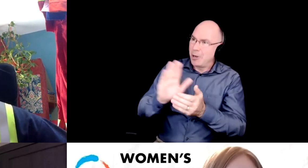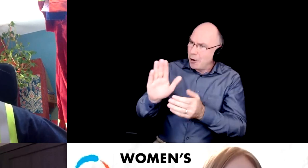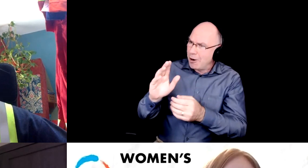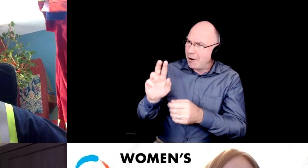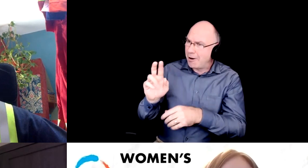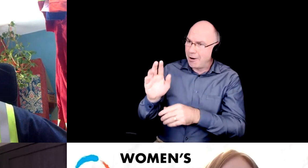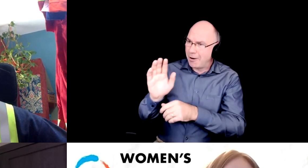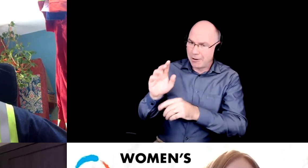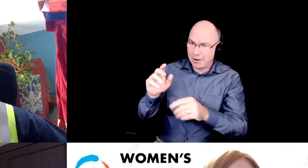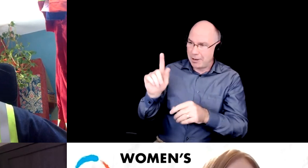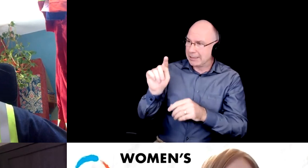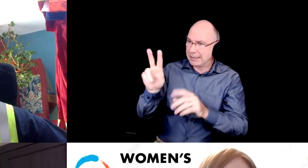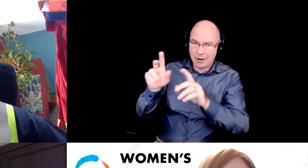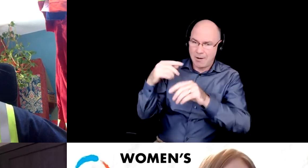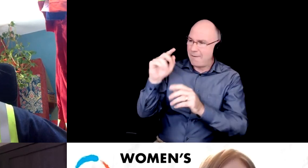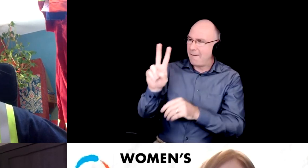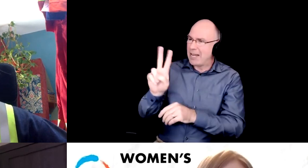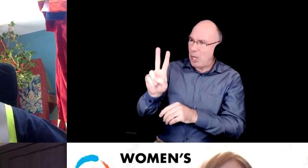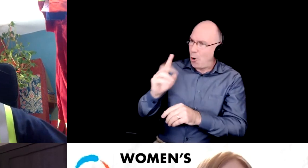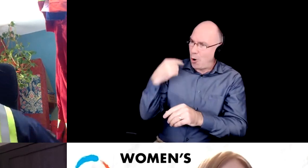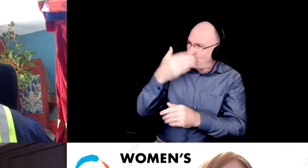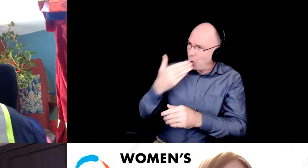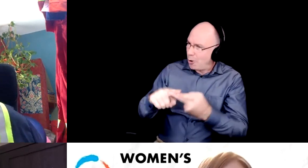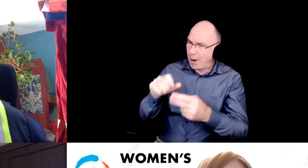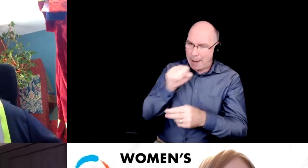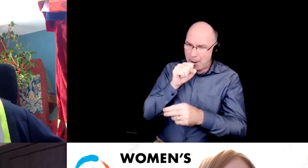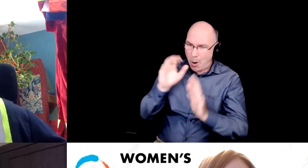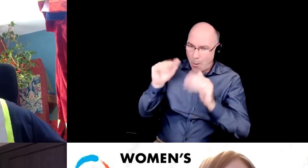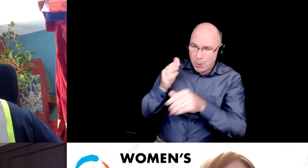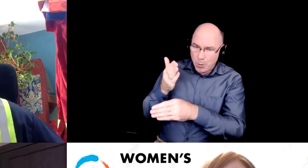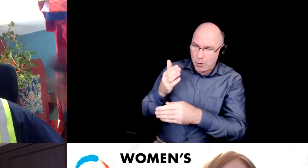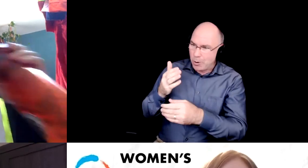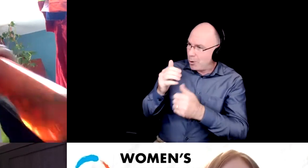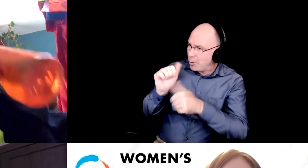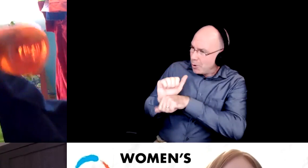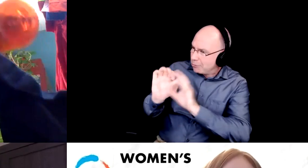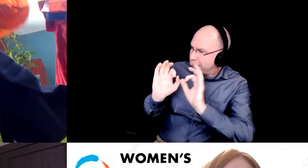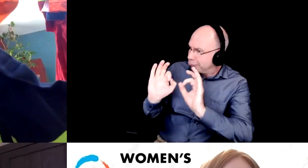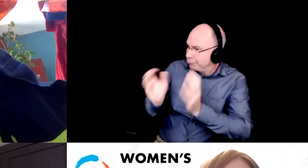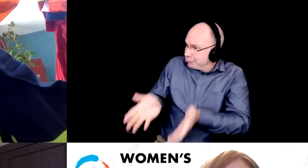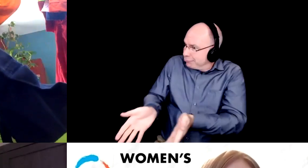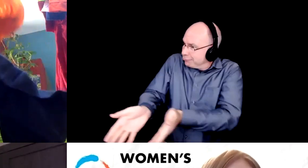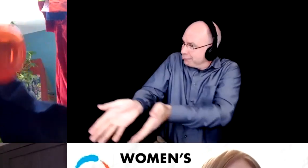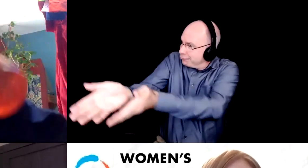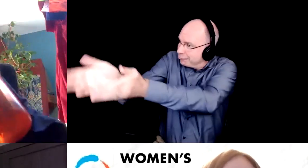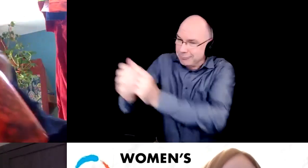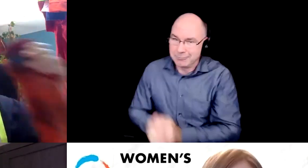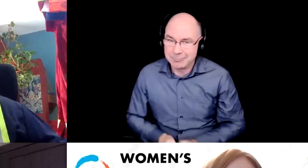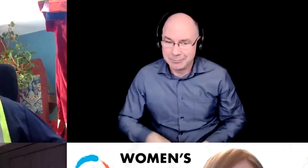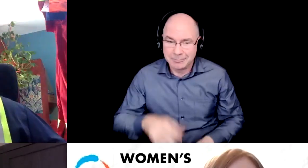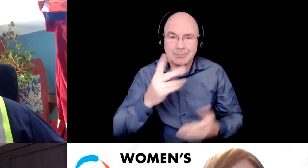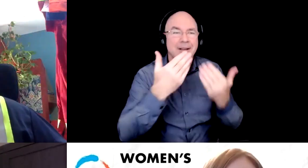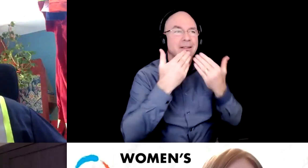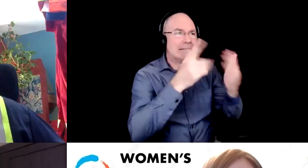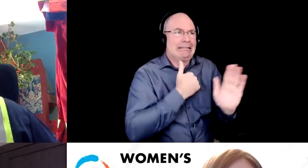looks great, and hopefully your mic is working too. So go for it and take it away. Well, thank you very much, Danielle, and